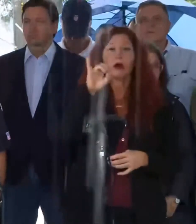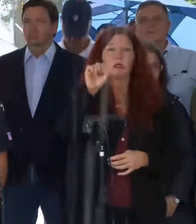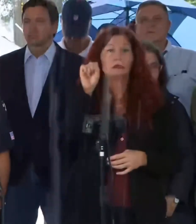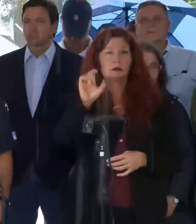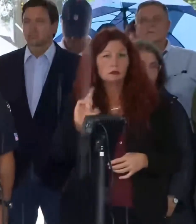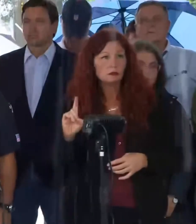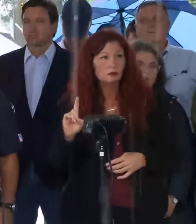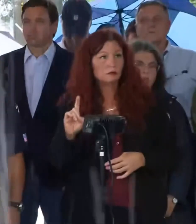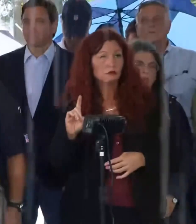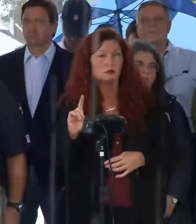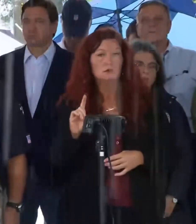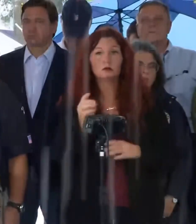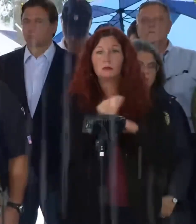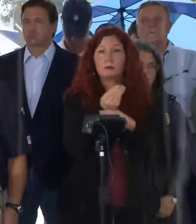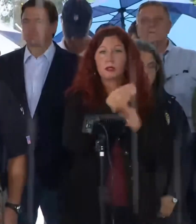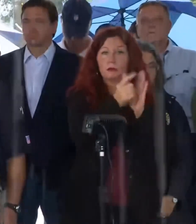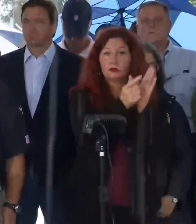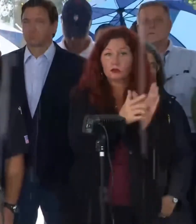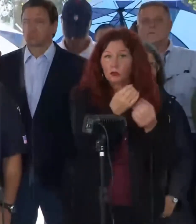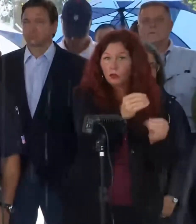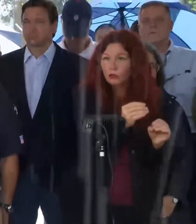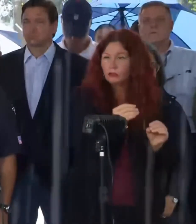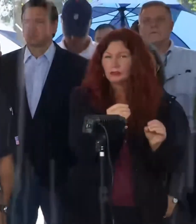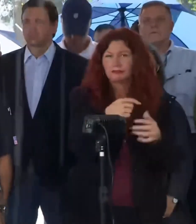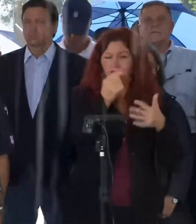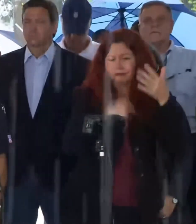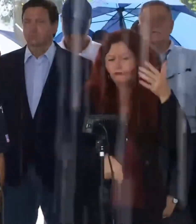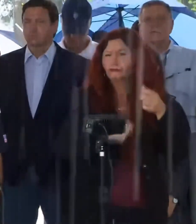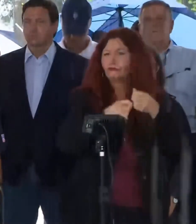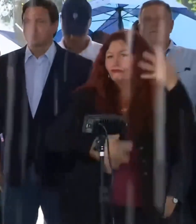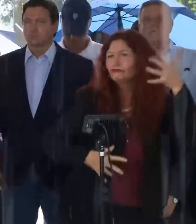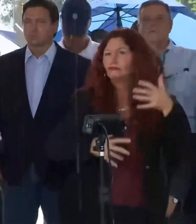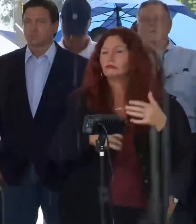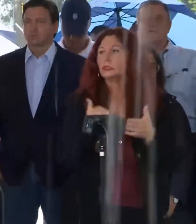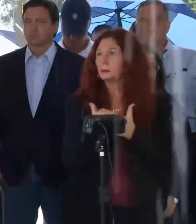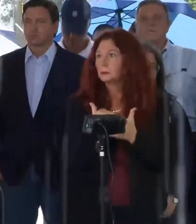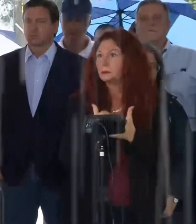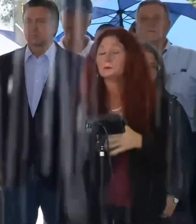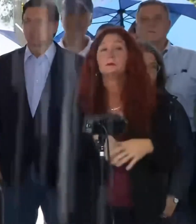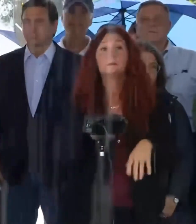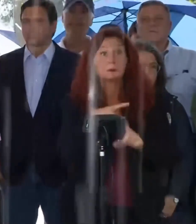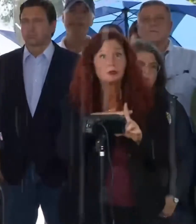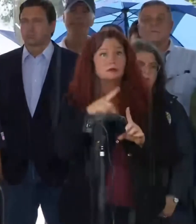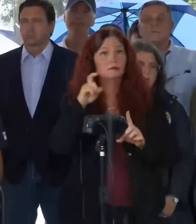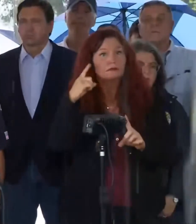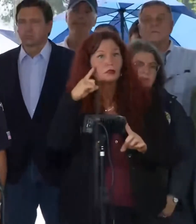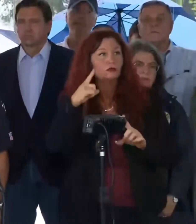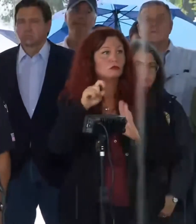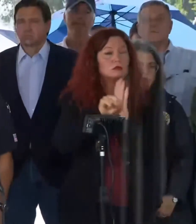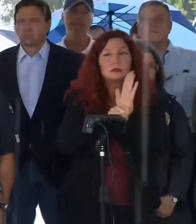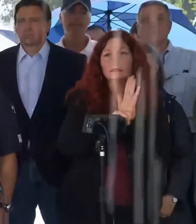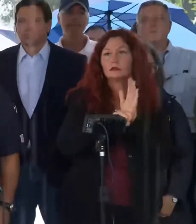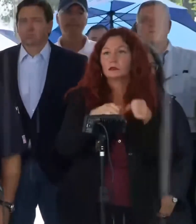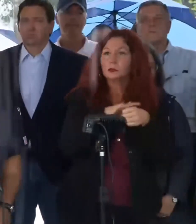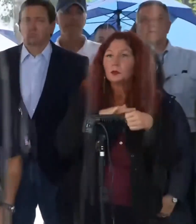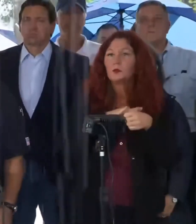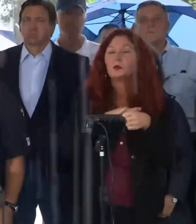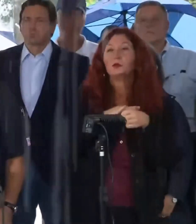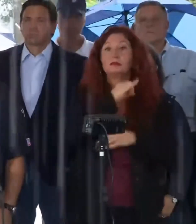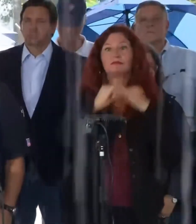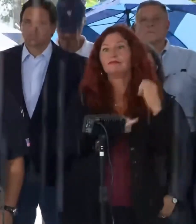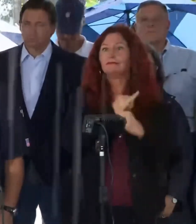Office, and much others. In addition to our federal, state, local, international,